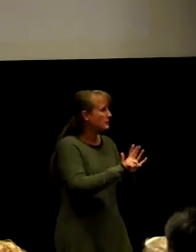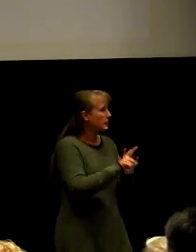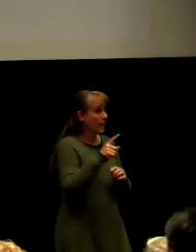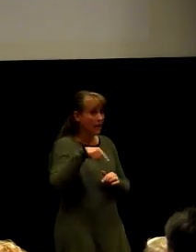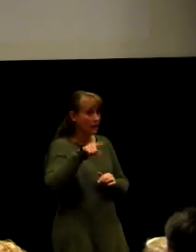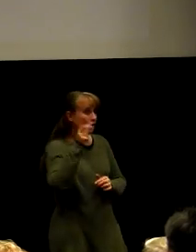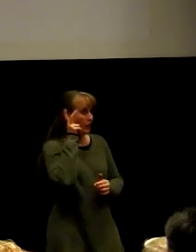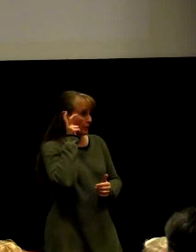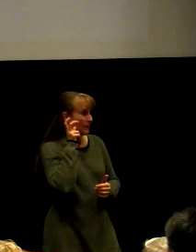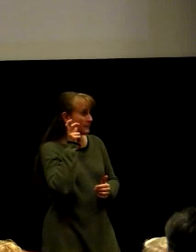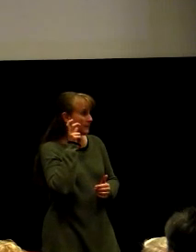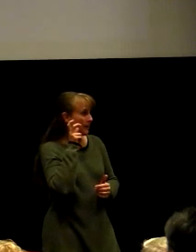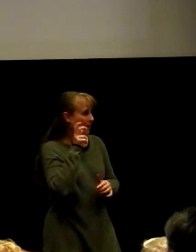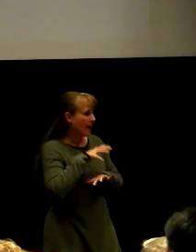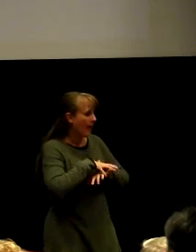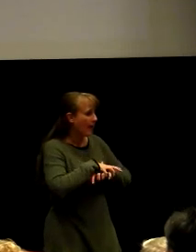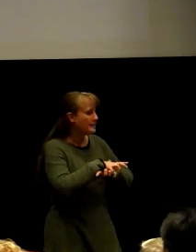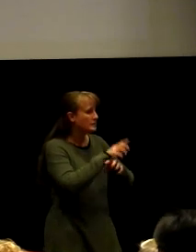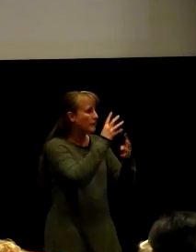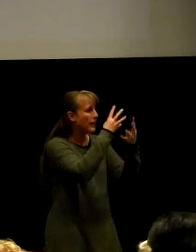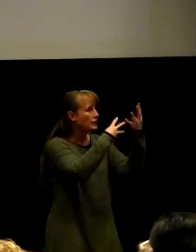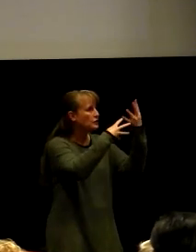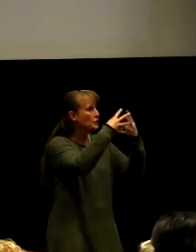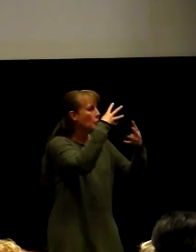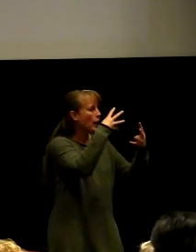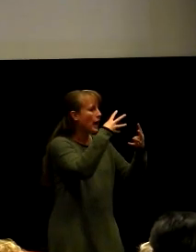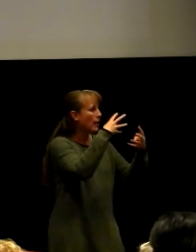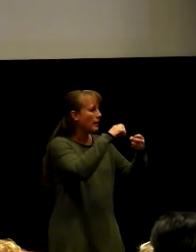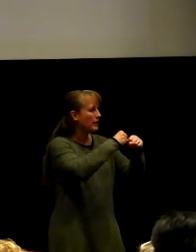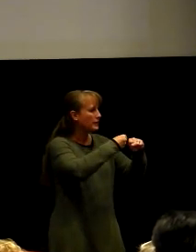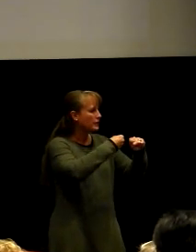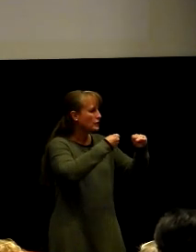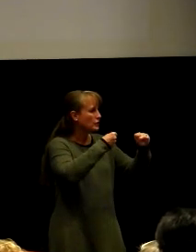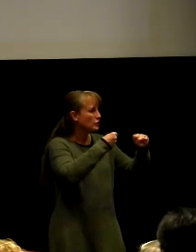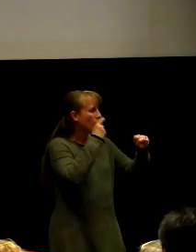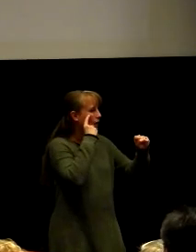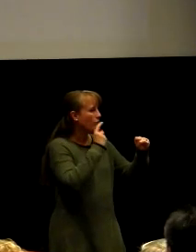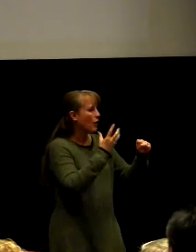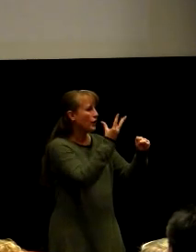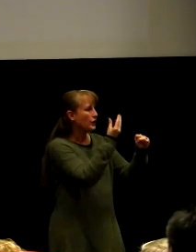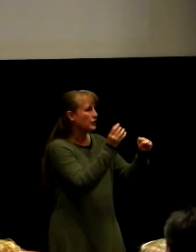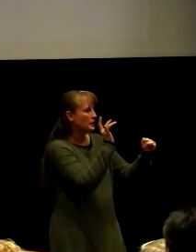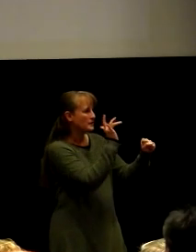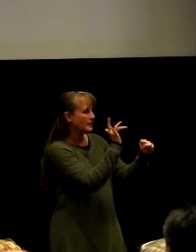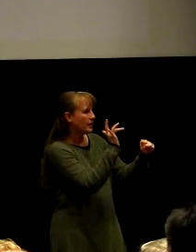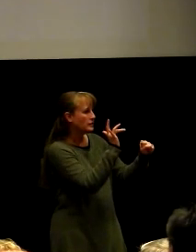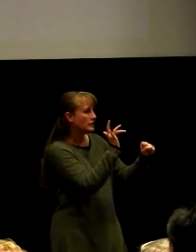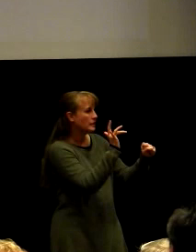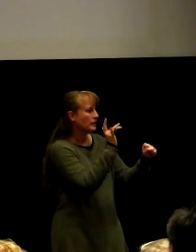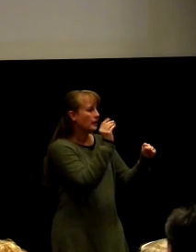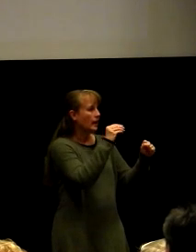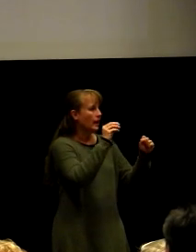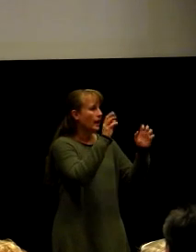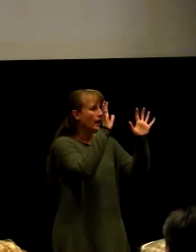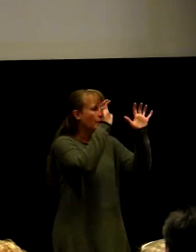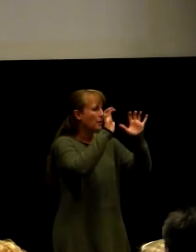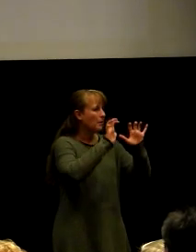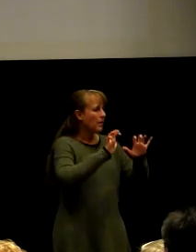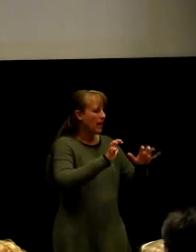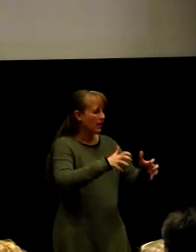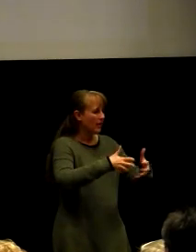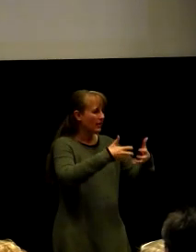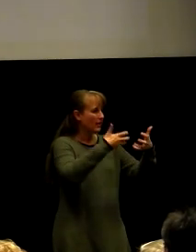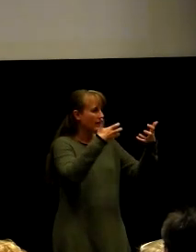listening. A spider's web tense for the dew's touch. A pail lifted, still